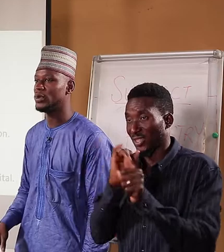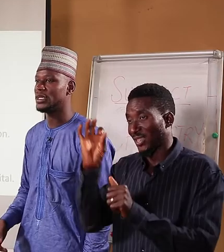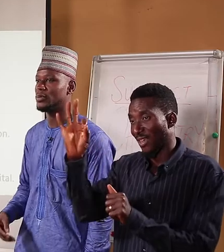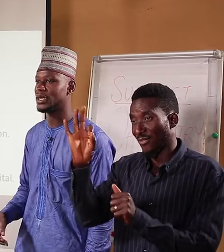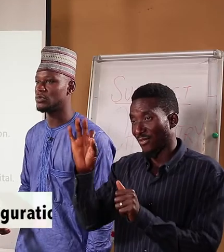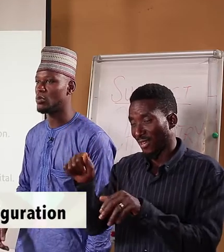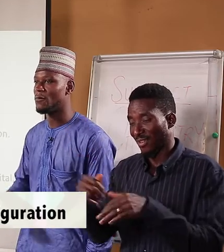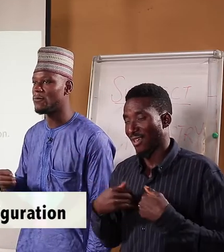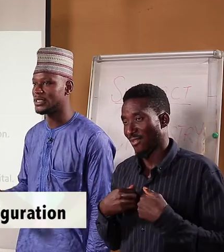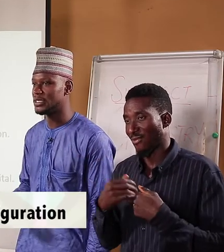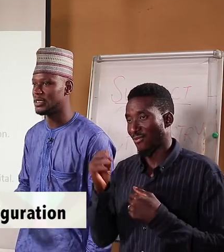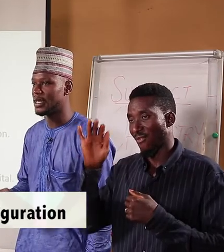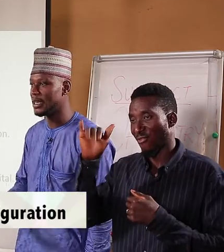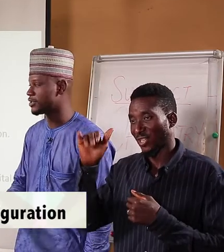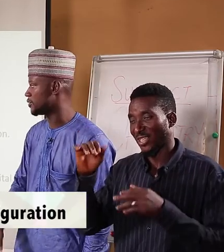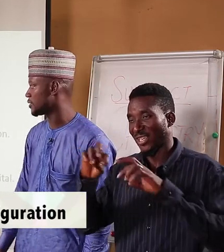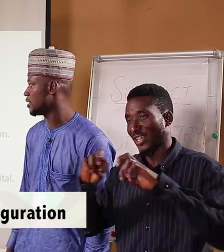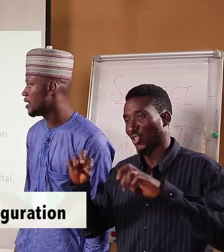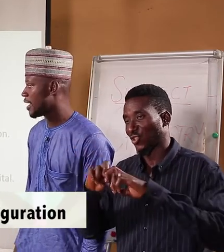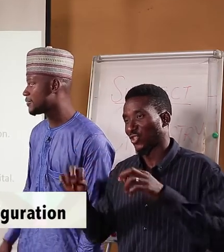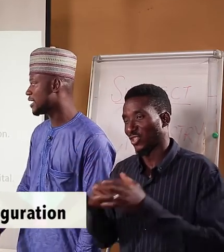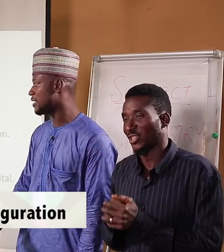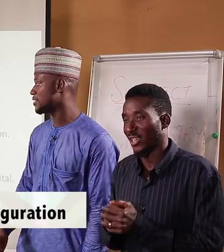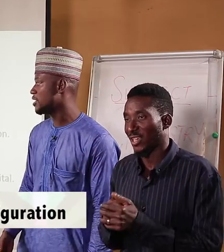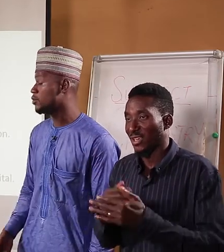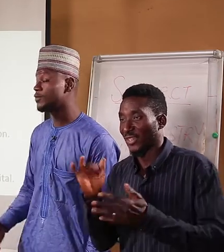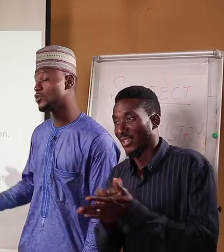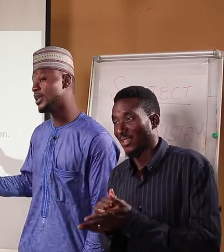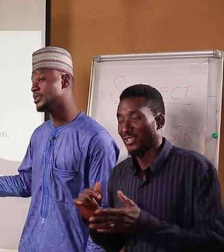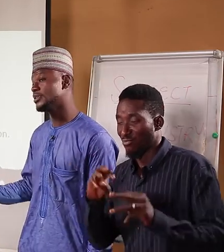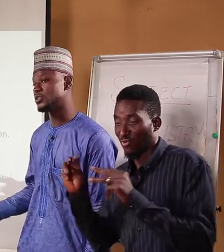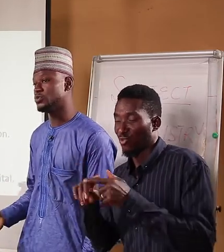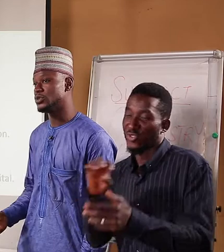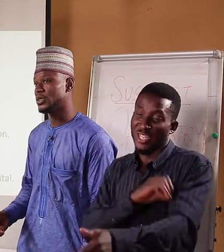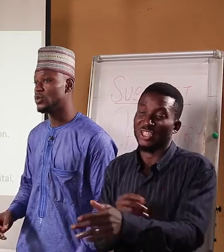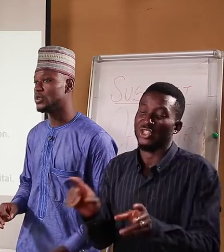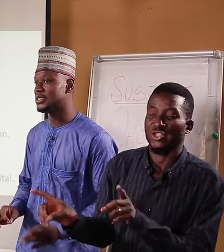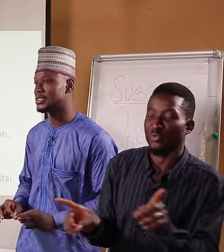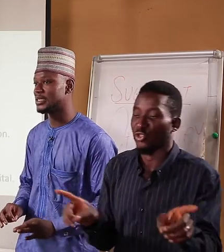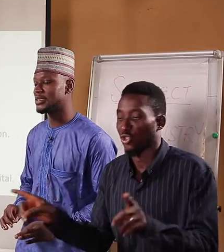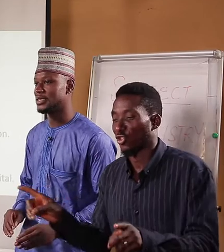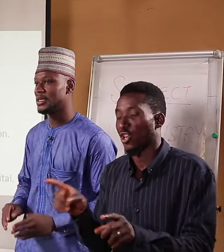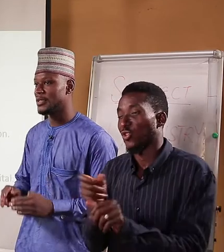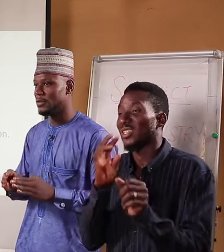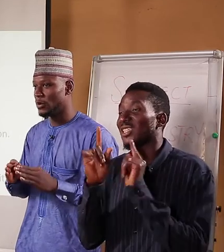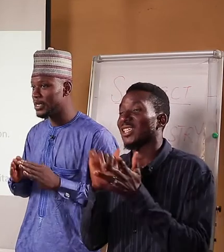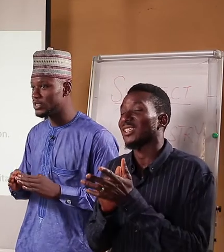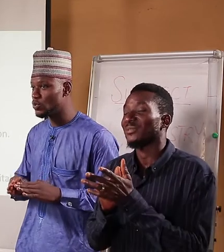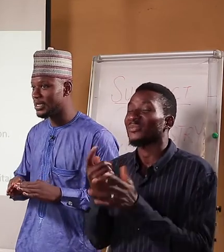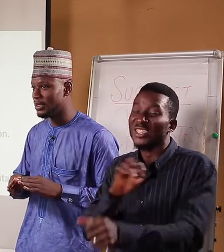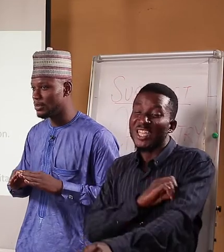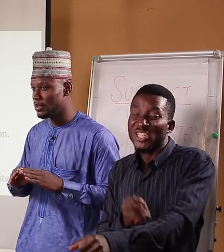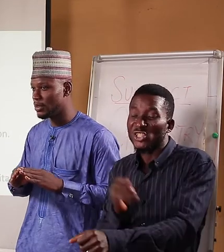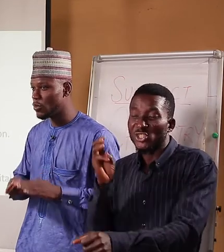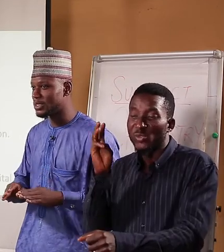can accommodate the maximum of 14 electrons. After that, he moves to energy distribution, in which he states that the energy